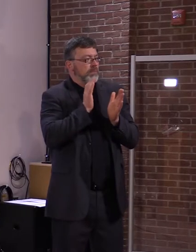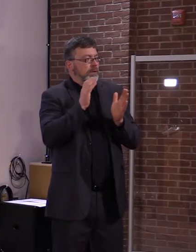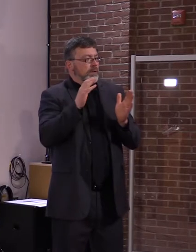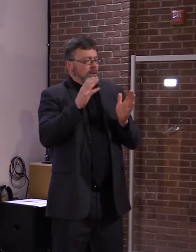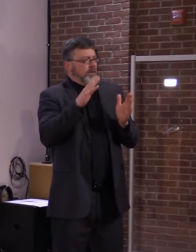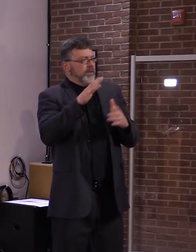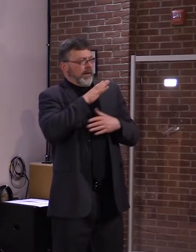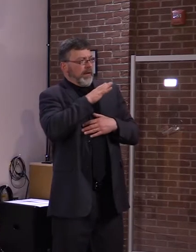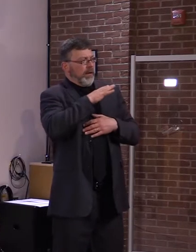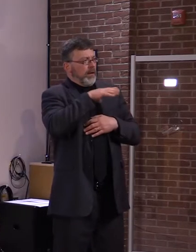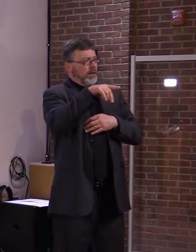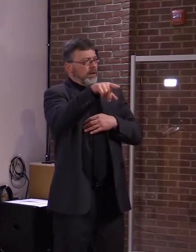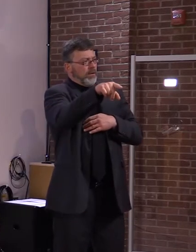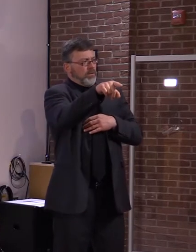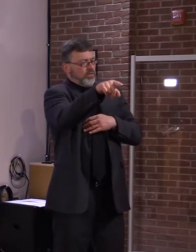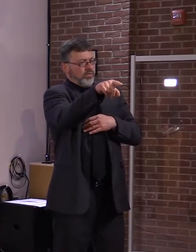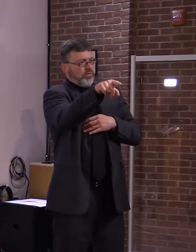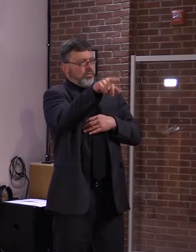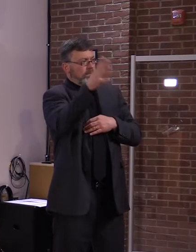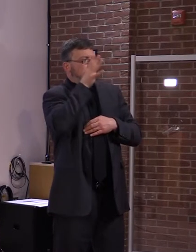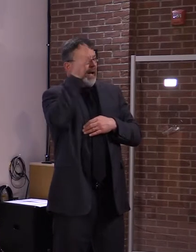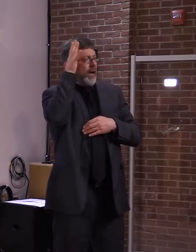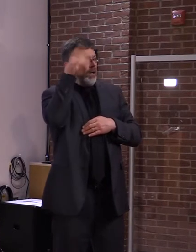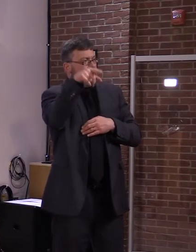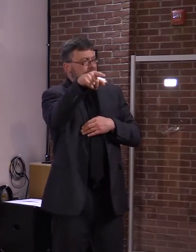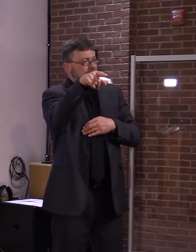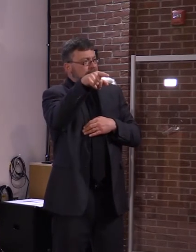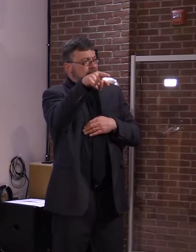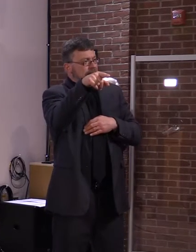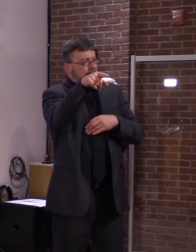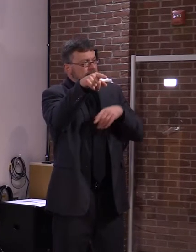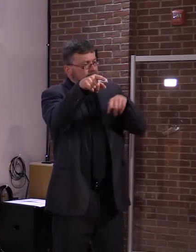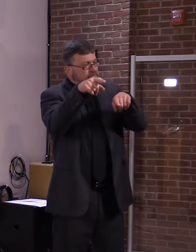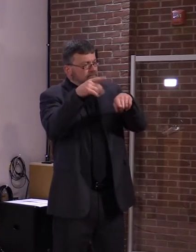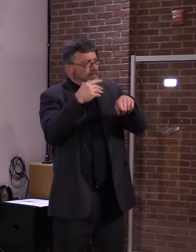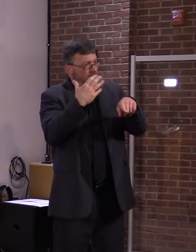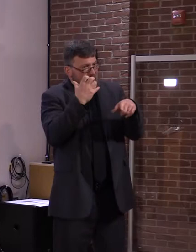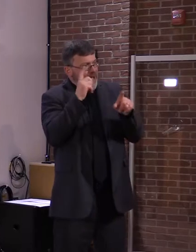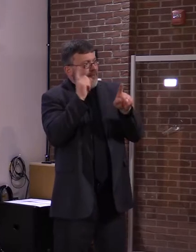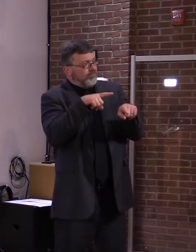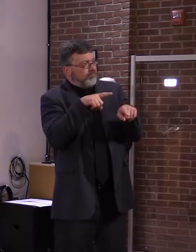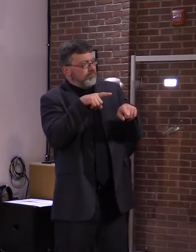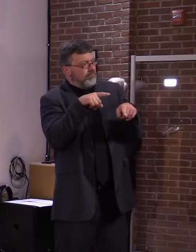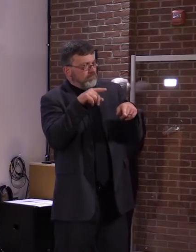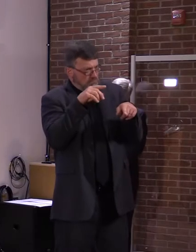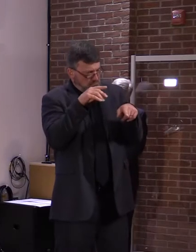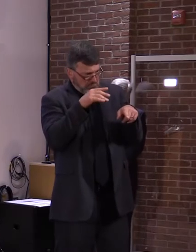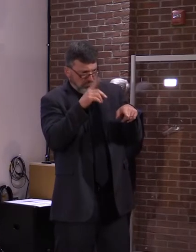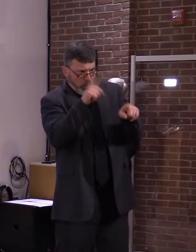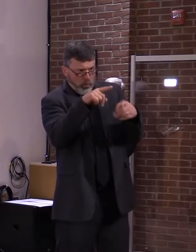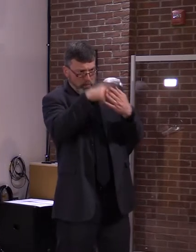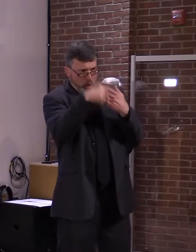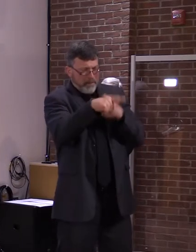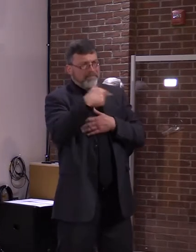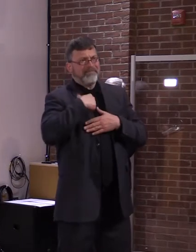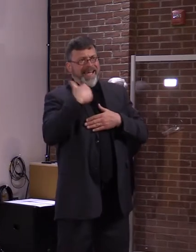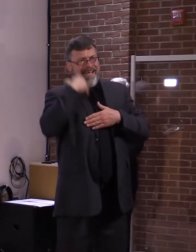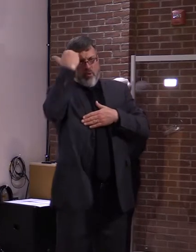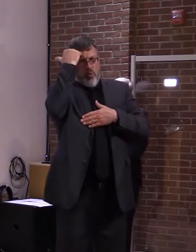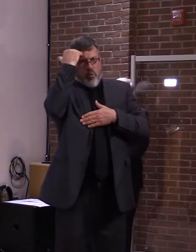our resources and analyze where additional programming is needed to help meet some of those gaps.